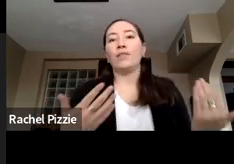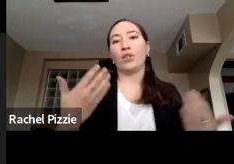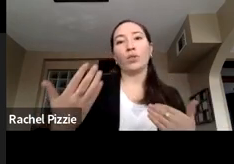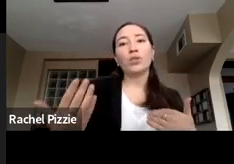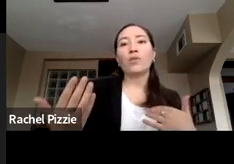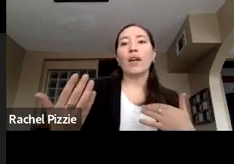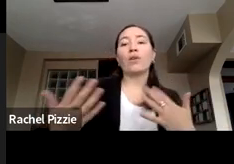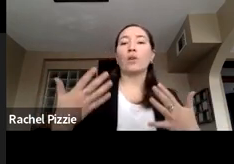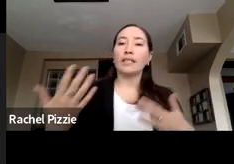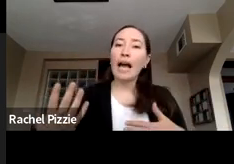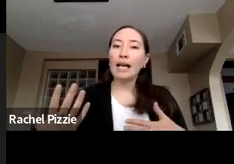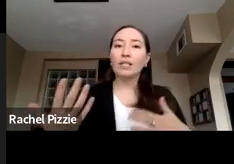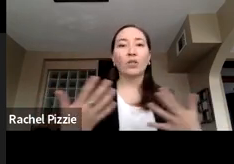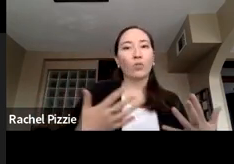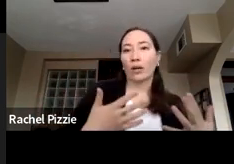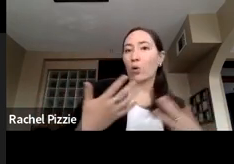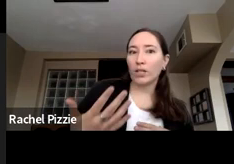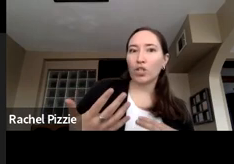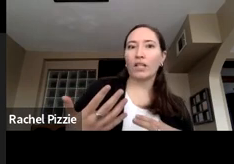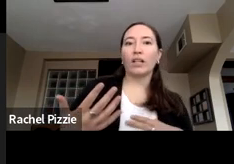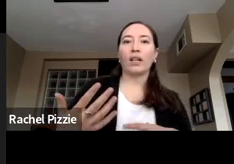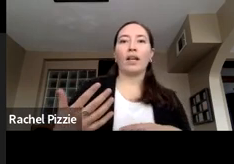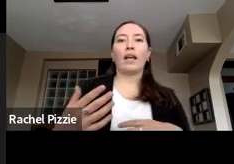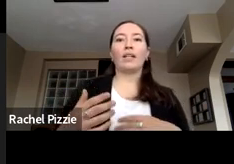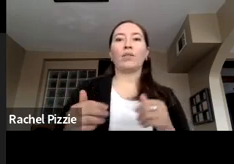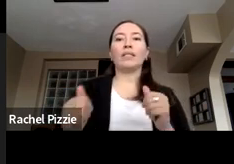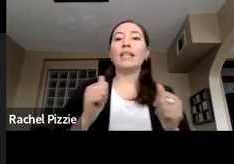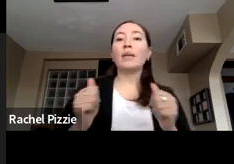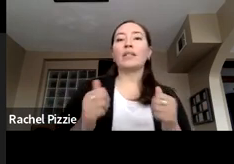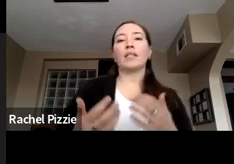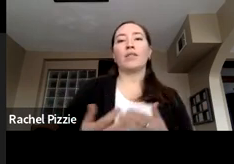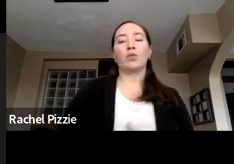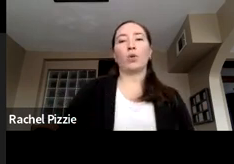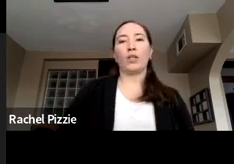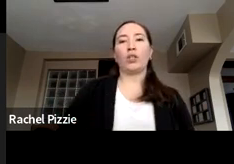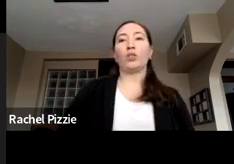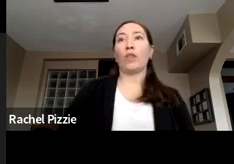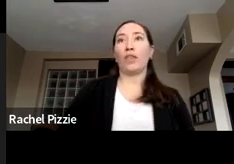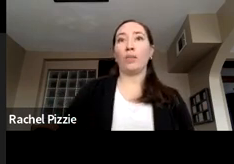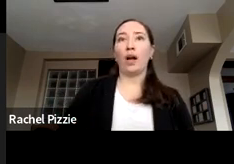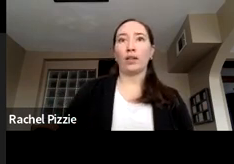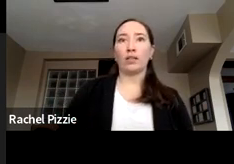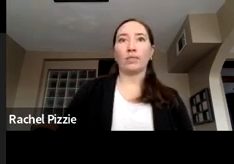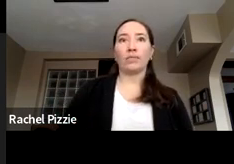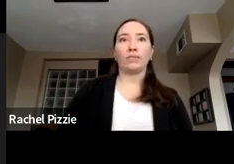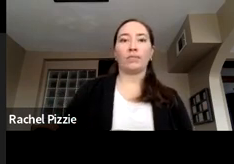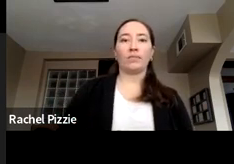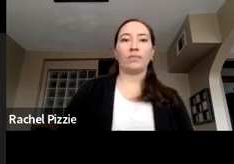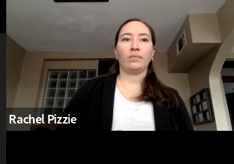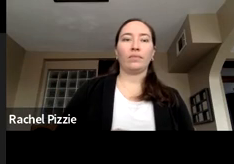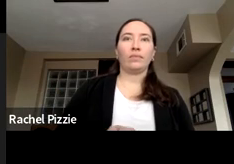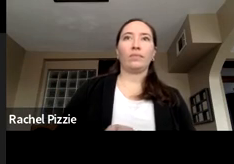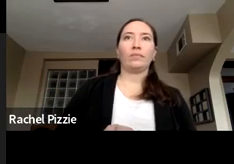an individual survey or a task or a question, and you can set up these individual questions within the blocks.